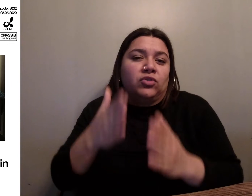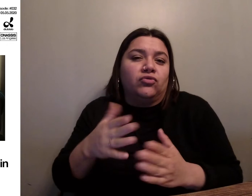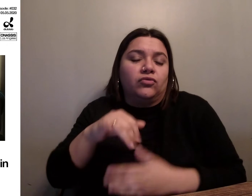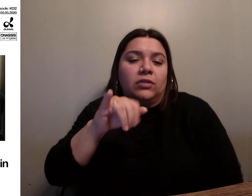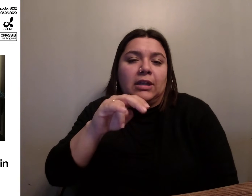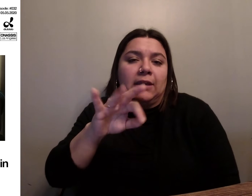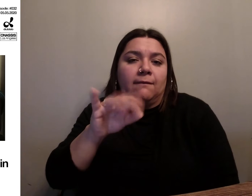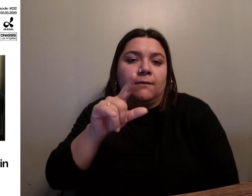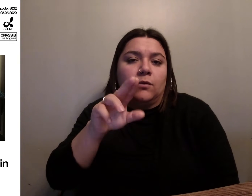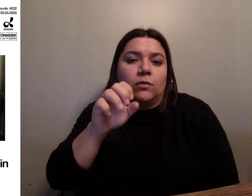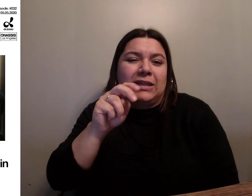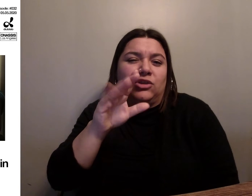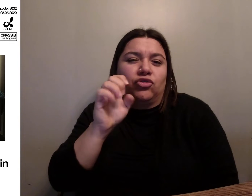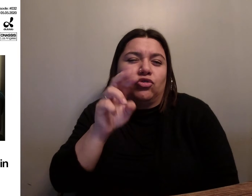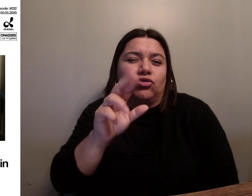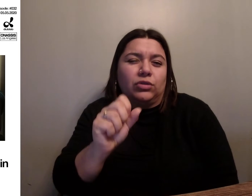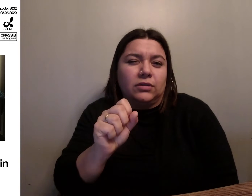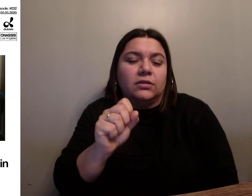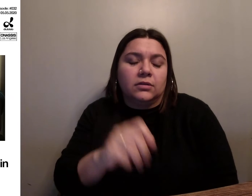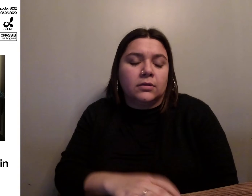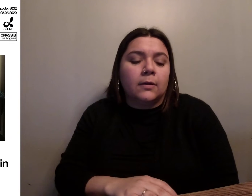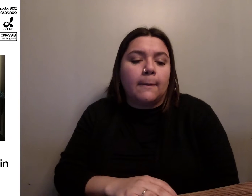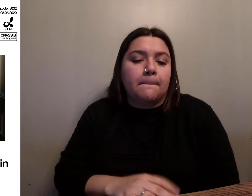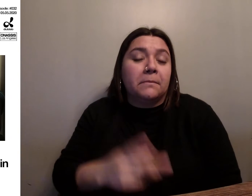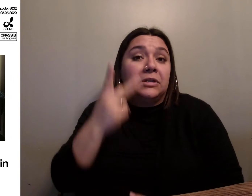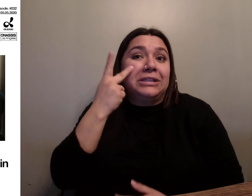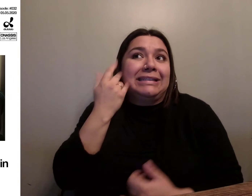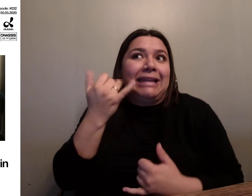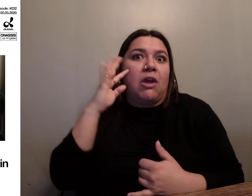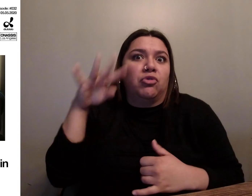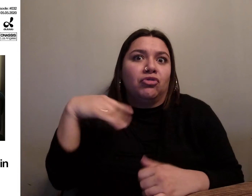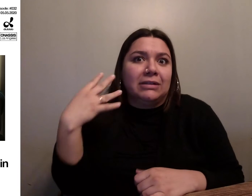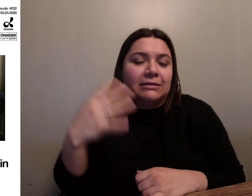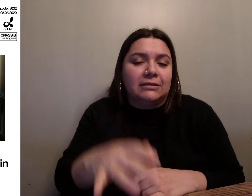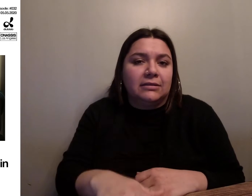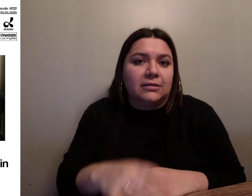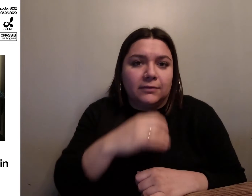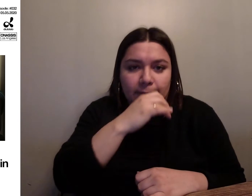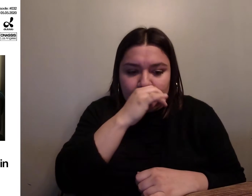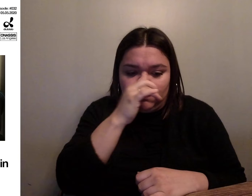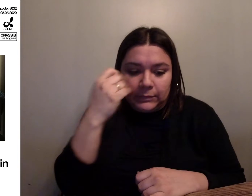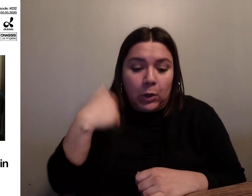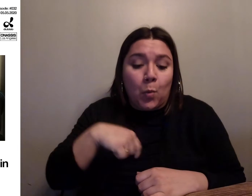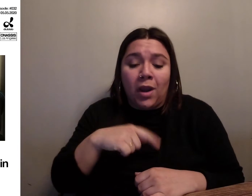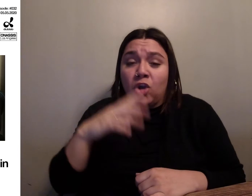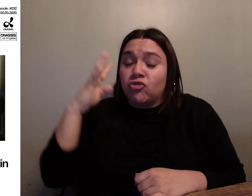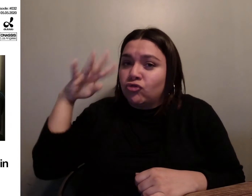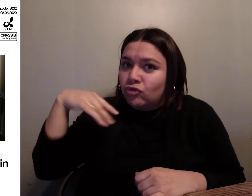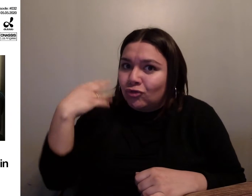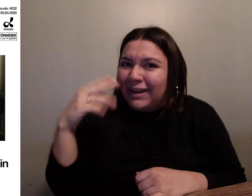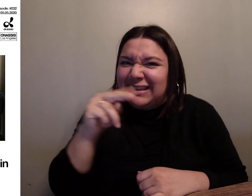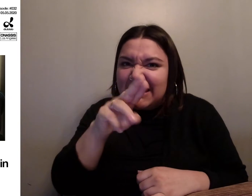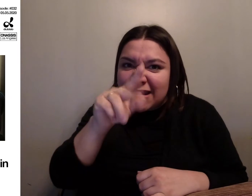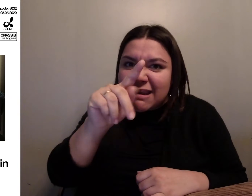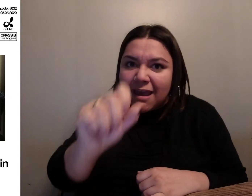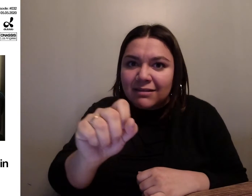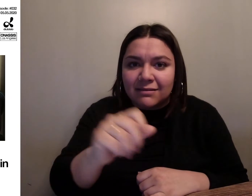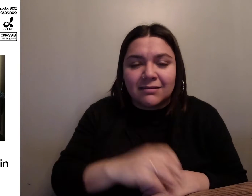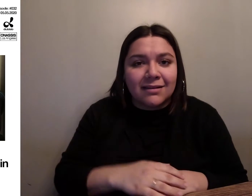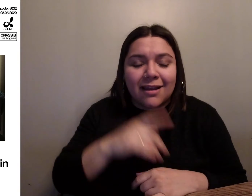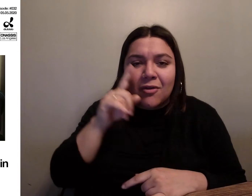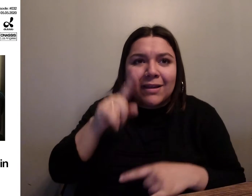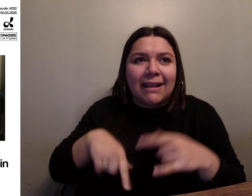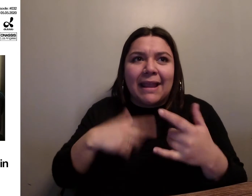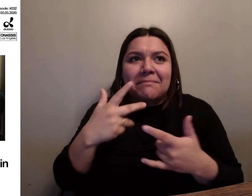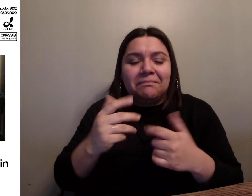We can't seem to get any sense of what it is to be alive, to